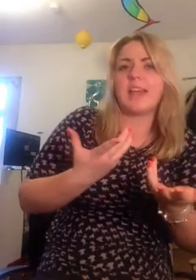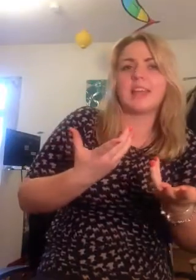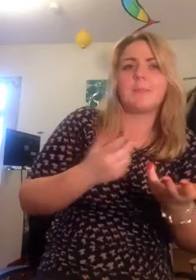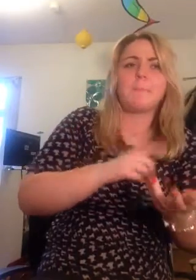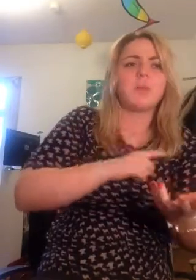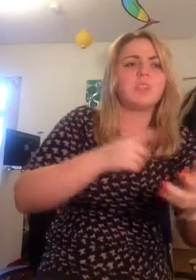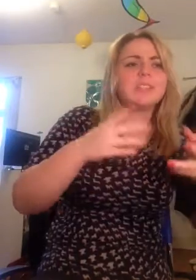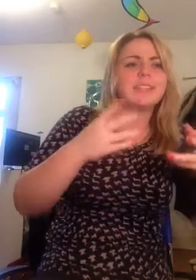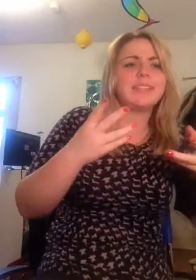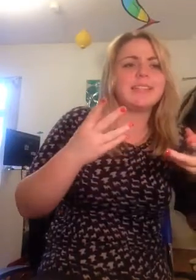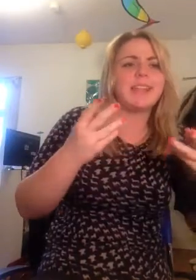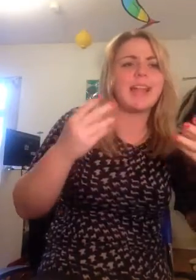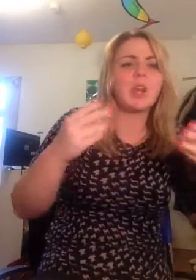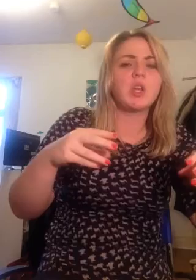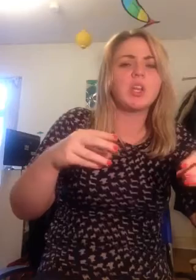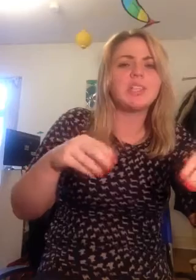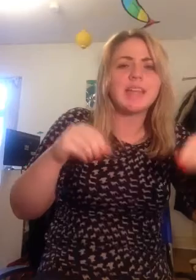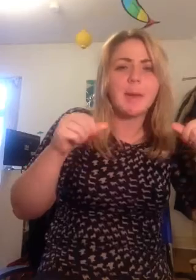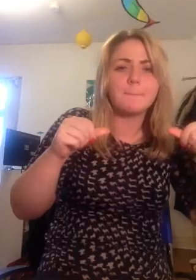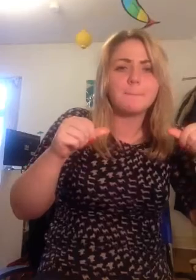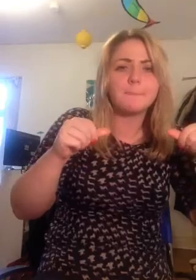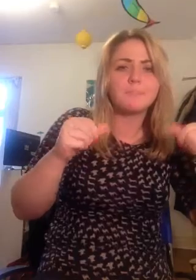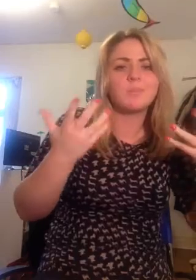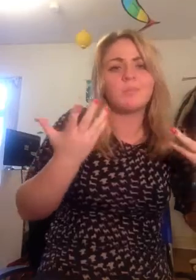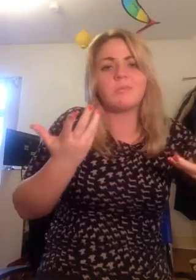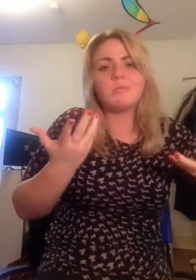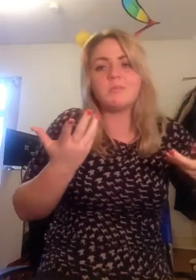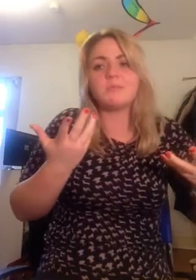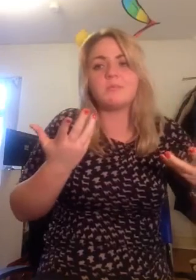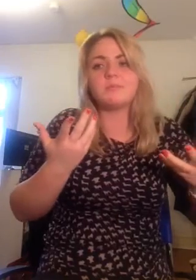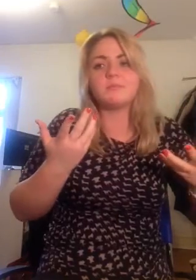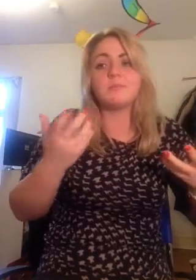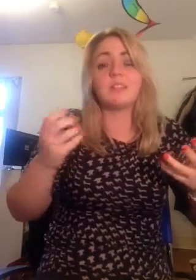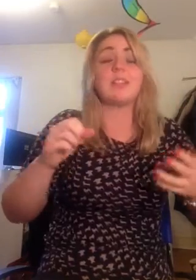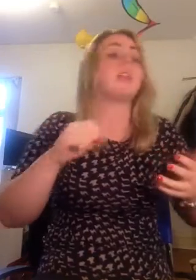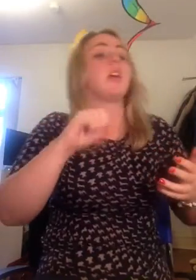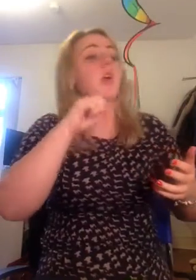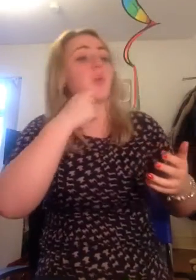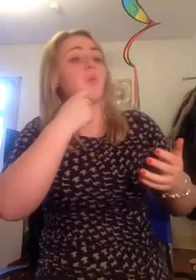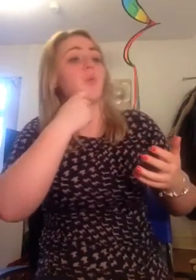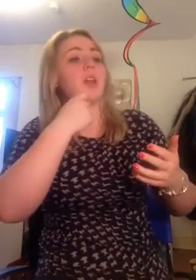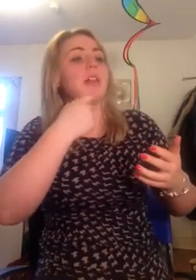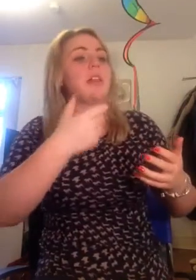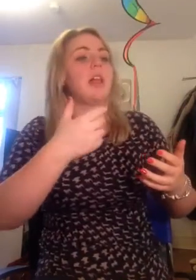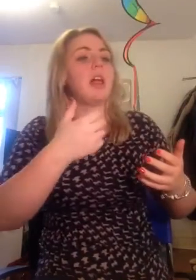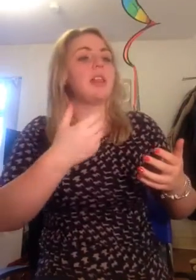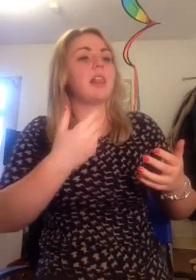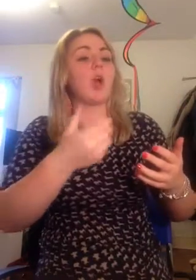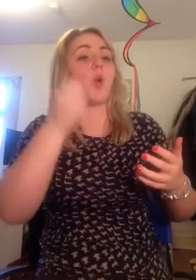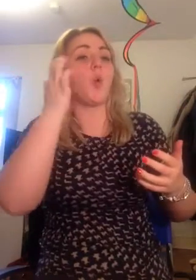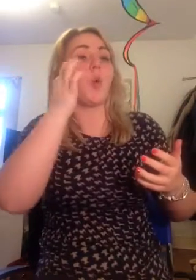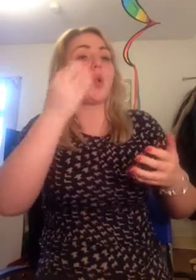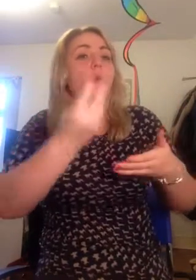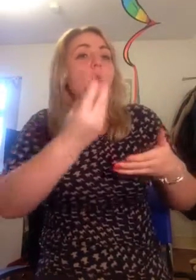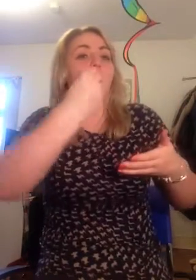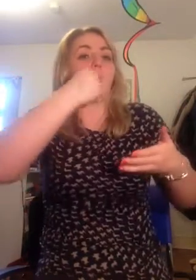or because keeps you hydrated? I'm not sure about keeps. Yeah, I suppose it does in a way, because the dry heat,